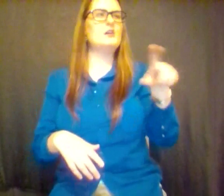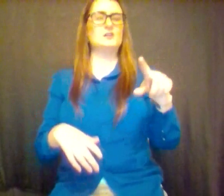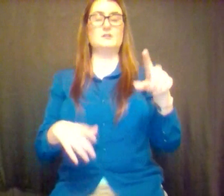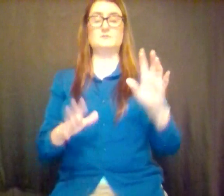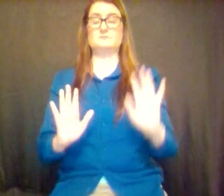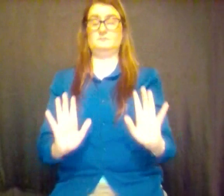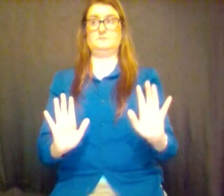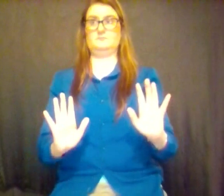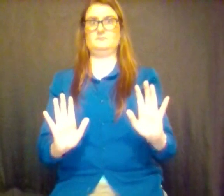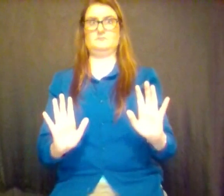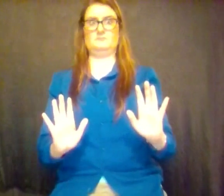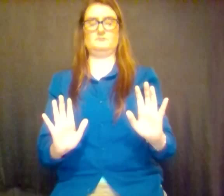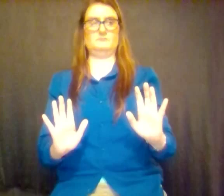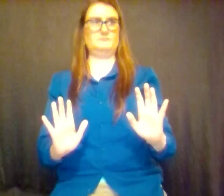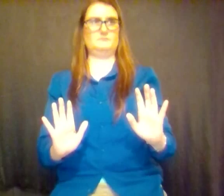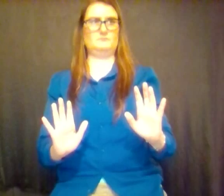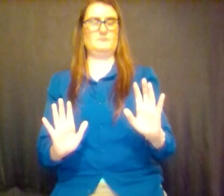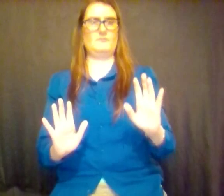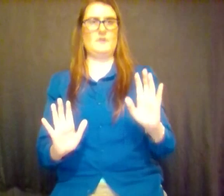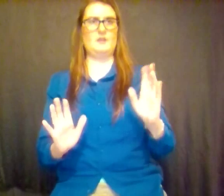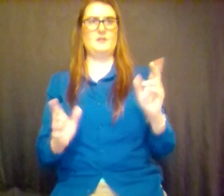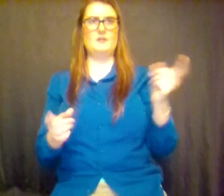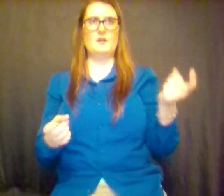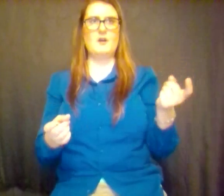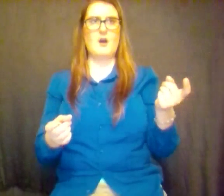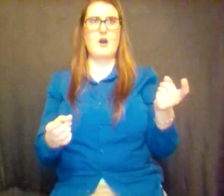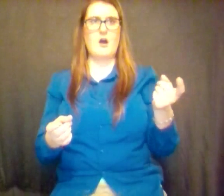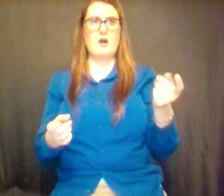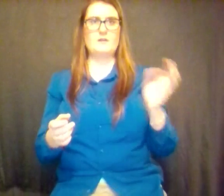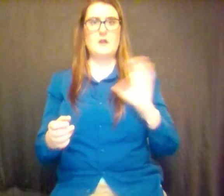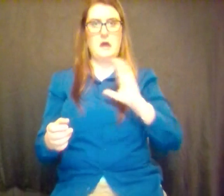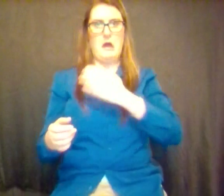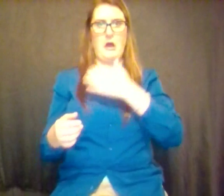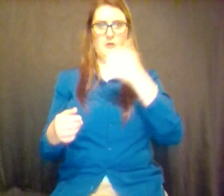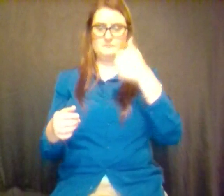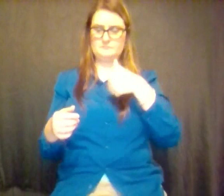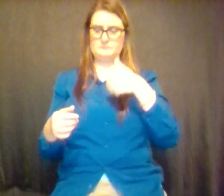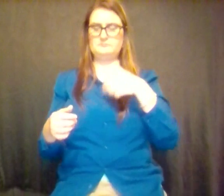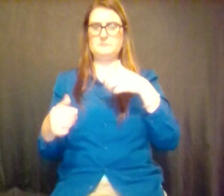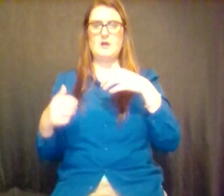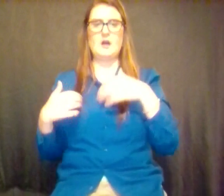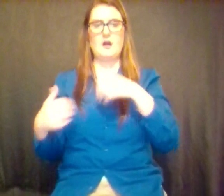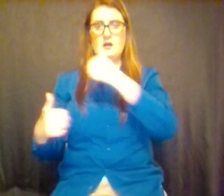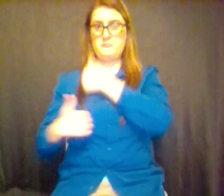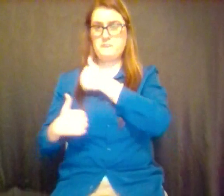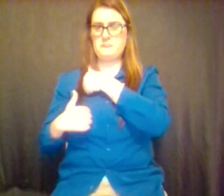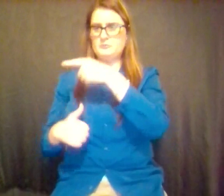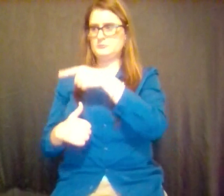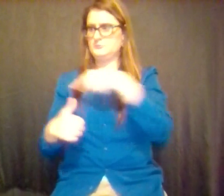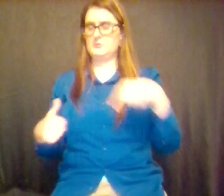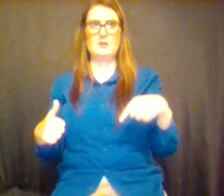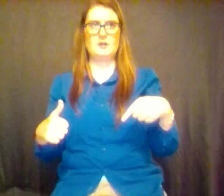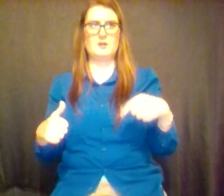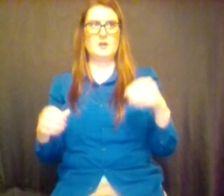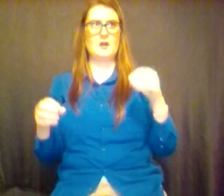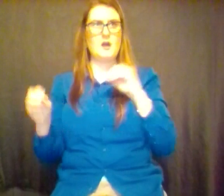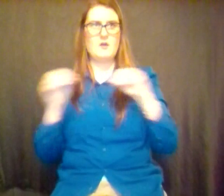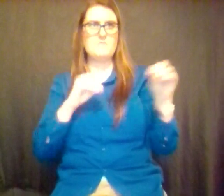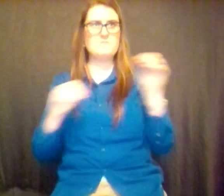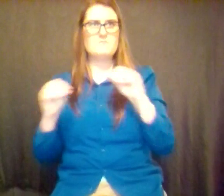On David's side of the stream, nobody moved. They were all too scared. "What's the matter with you lot?" David asked his 1,